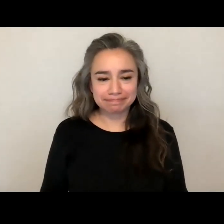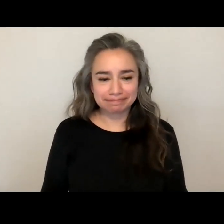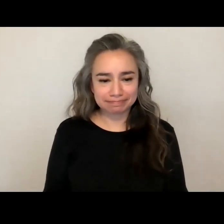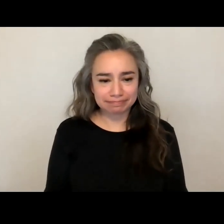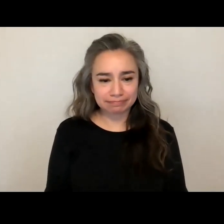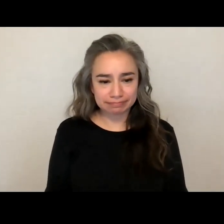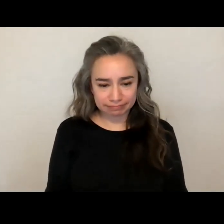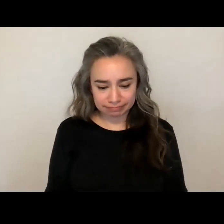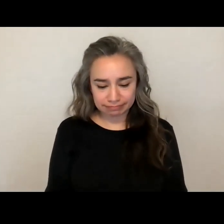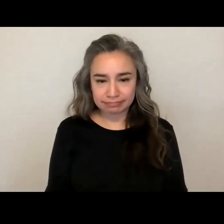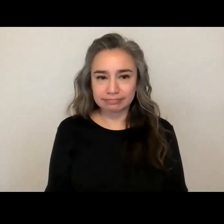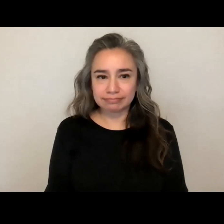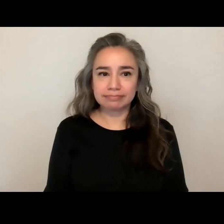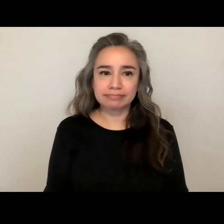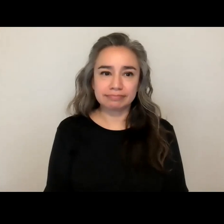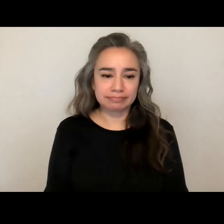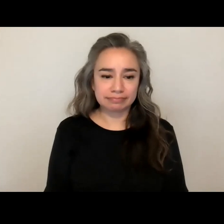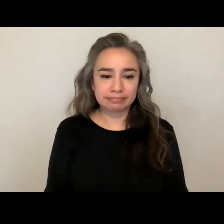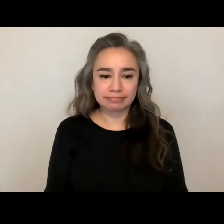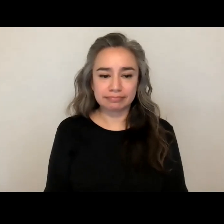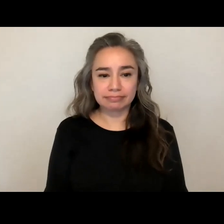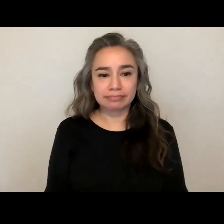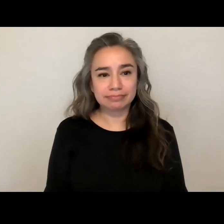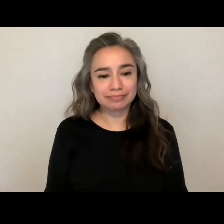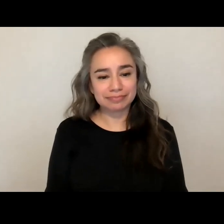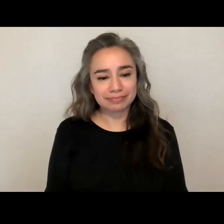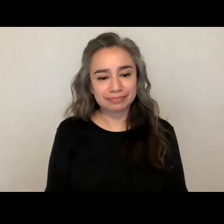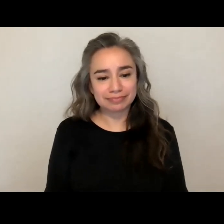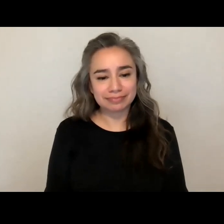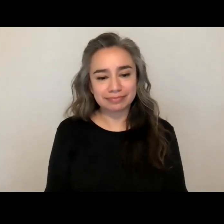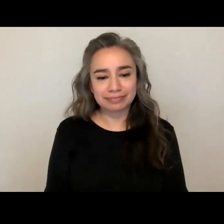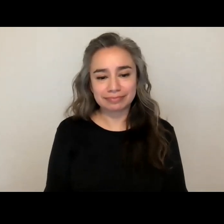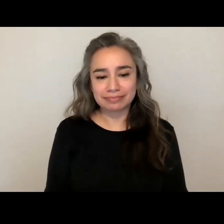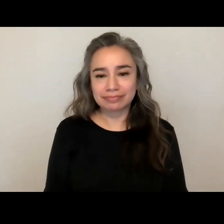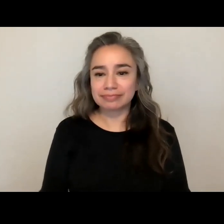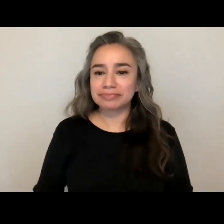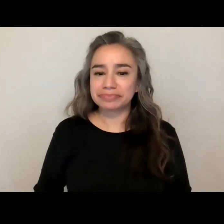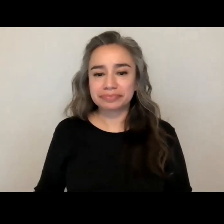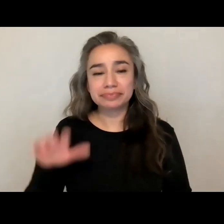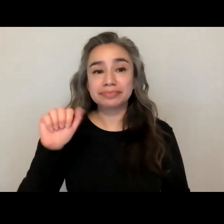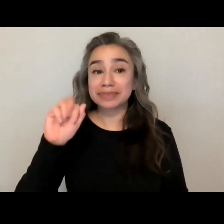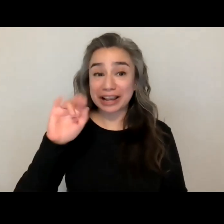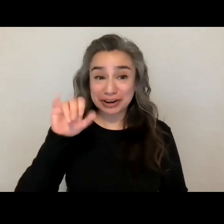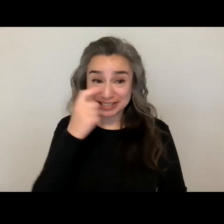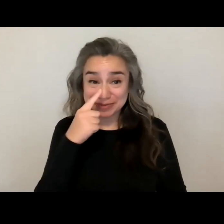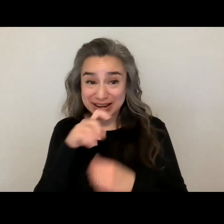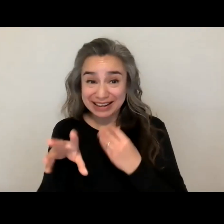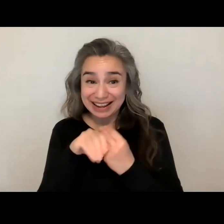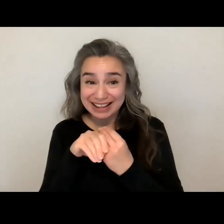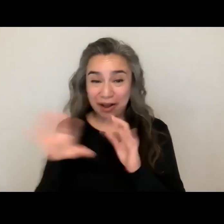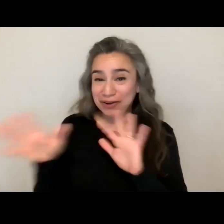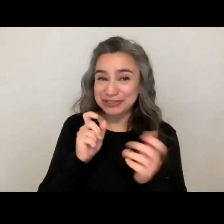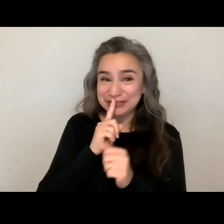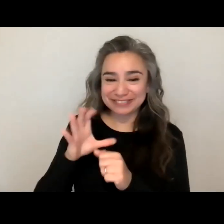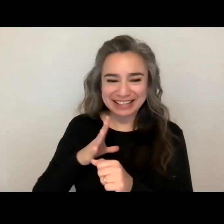I can also jump in. Oh. That's okay. You go ahead. I can also jump in because I wanted to kind of